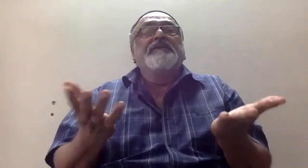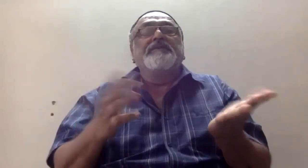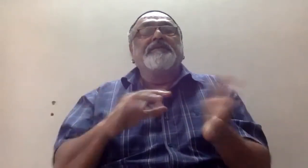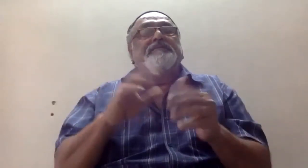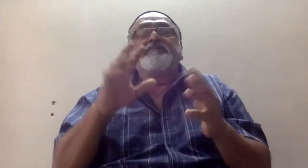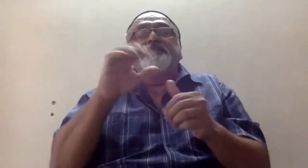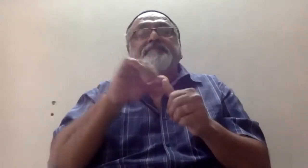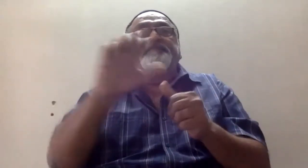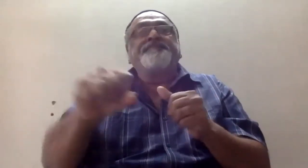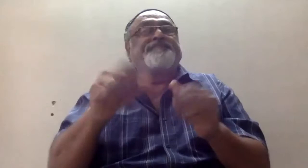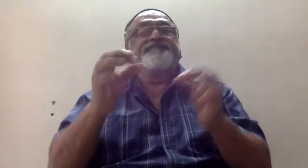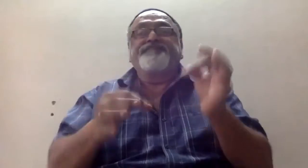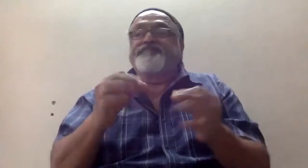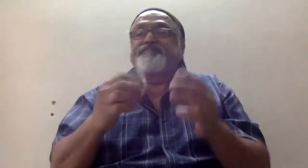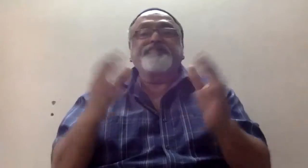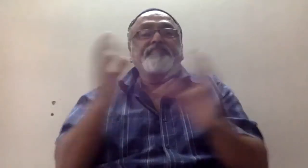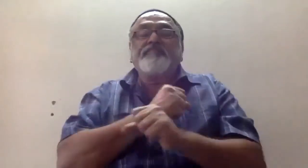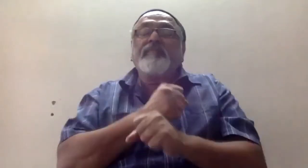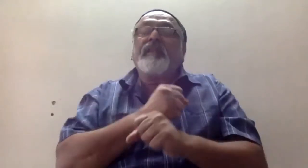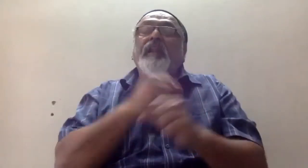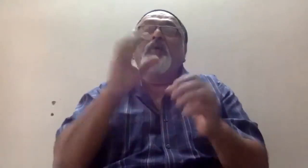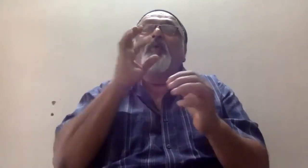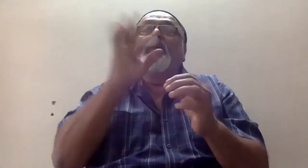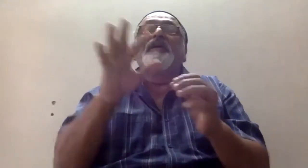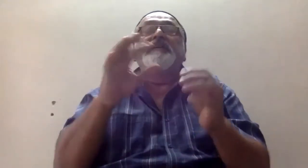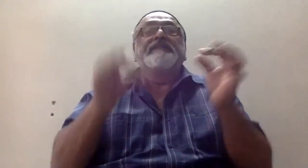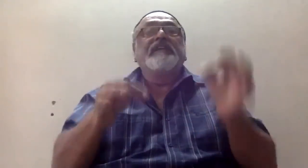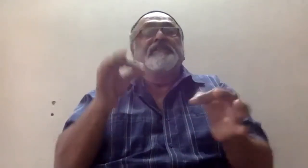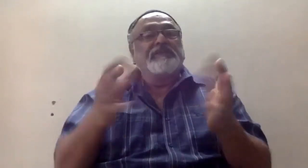most websites of high courts, of low courts,